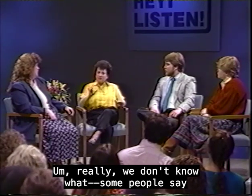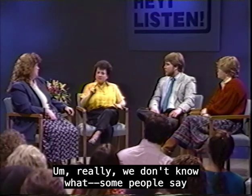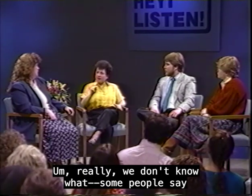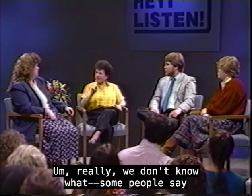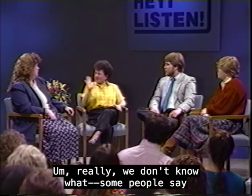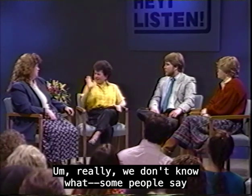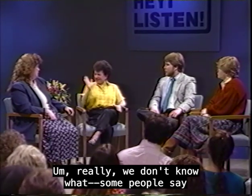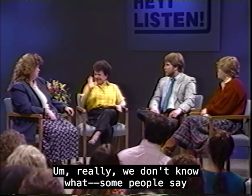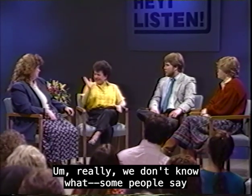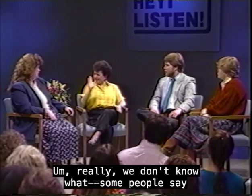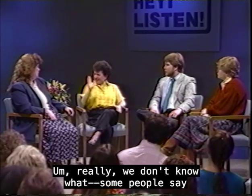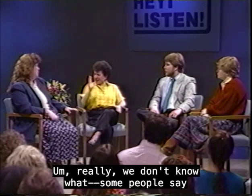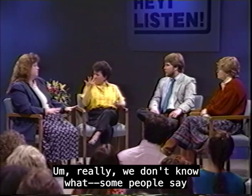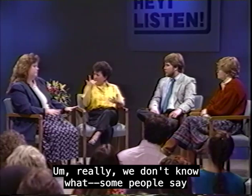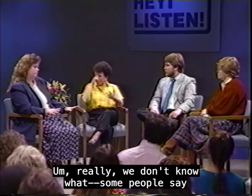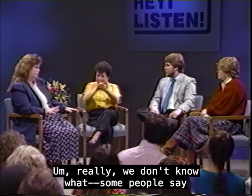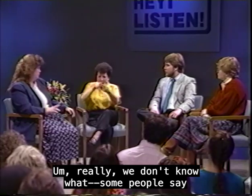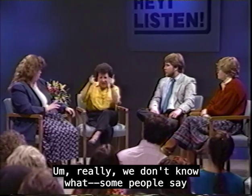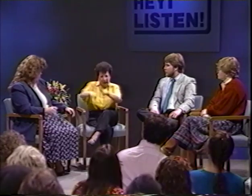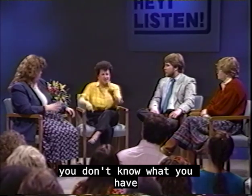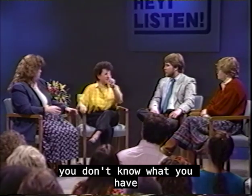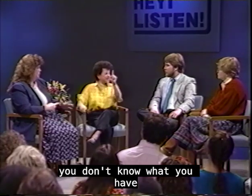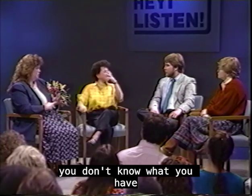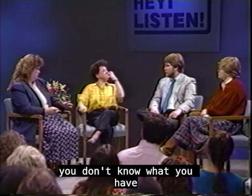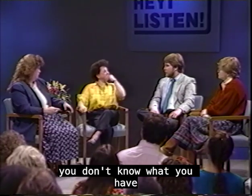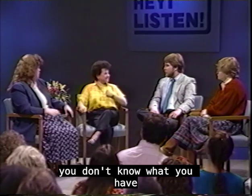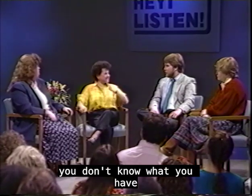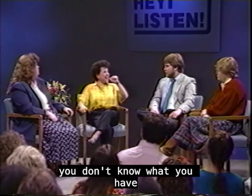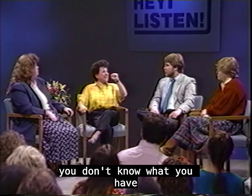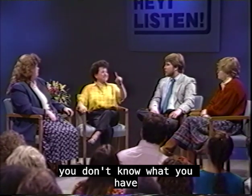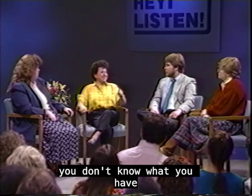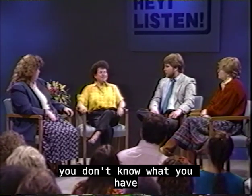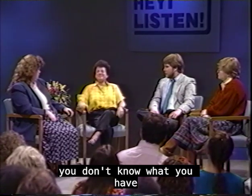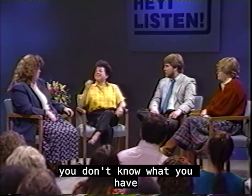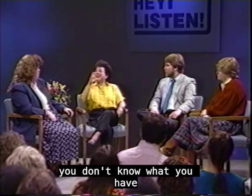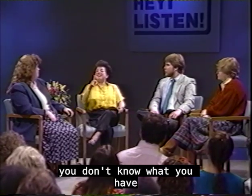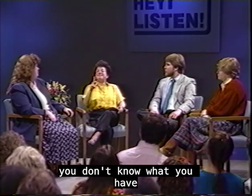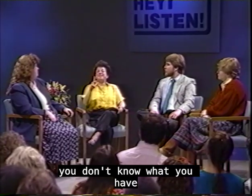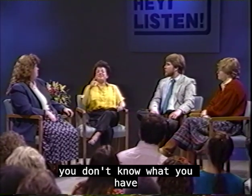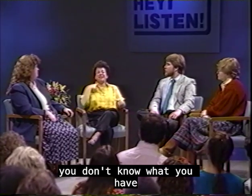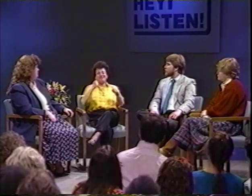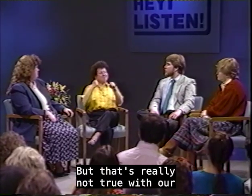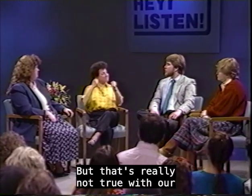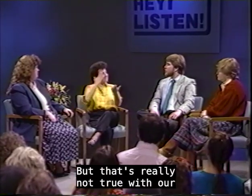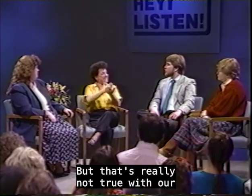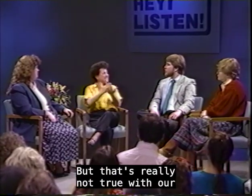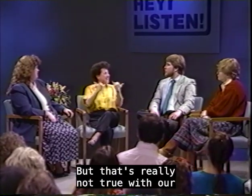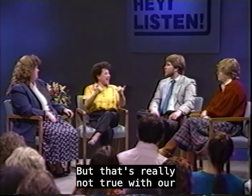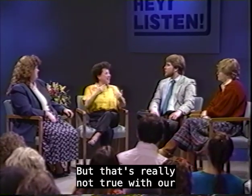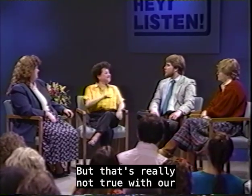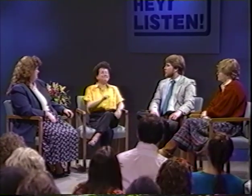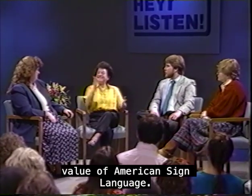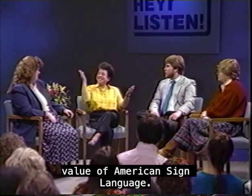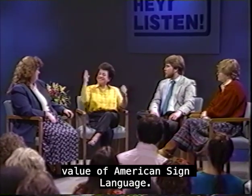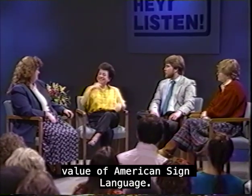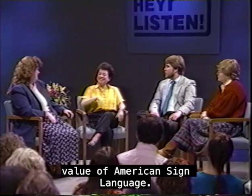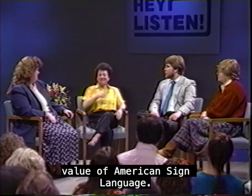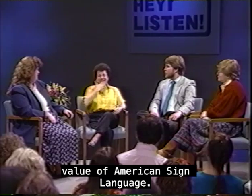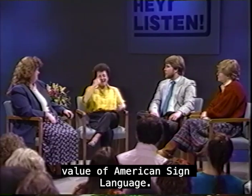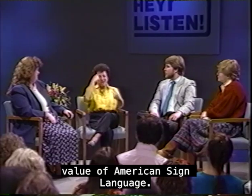Really, we don't know what... Some people say you don't know what you have until you lose it, but that's really not true with our value of American Sign